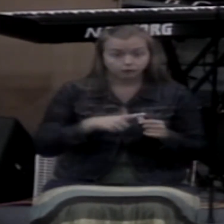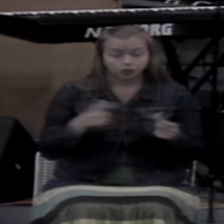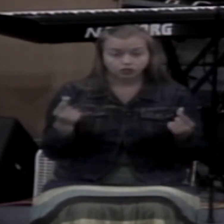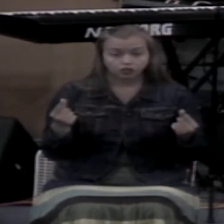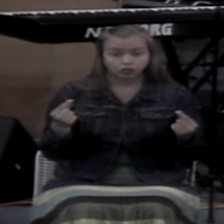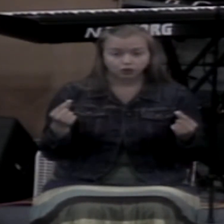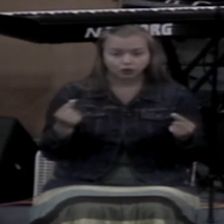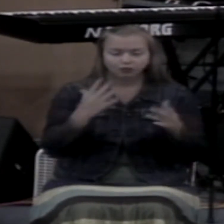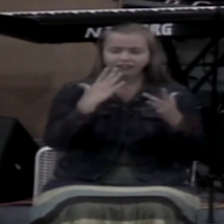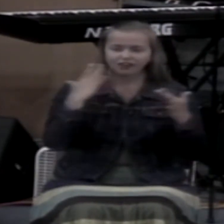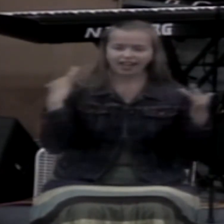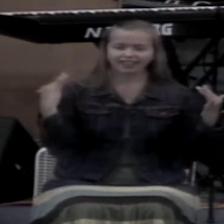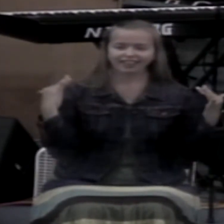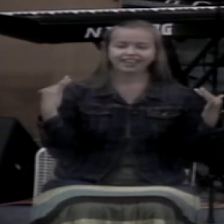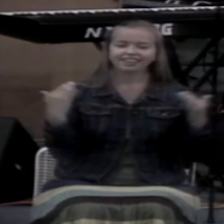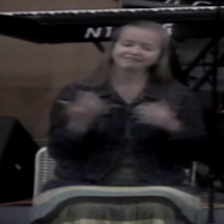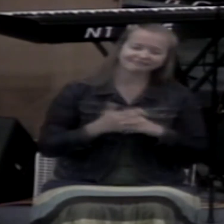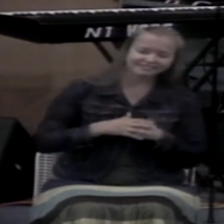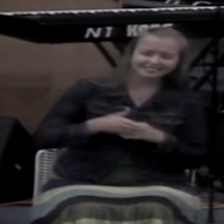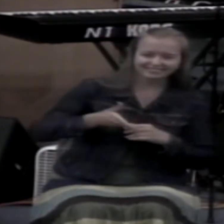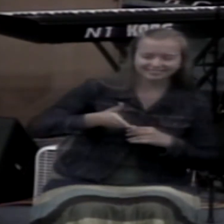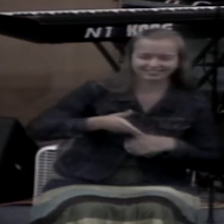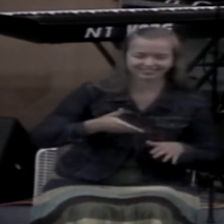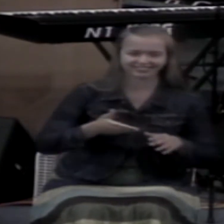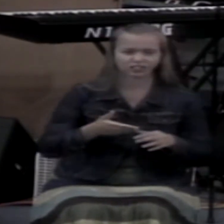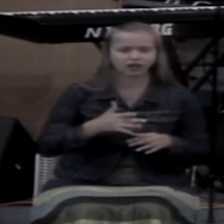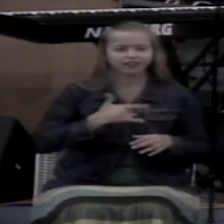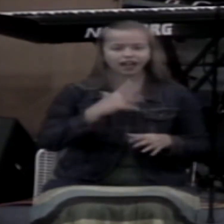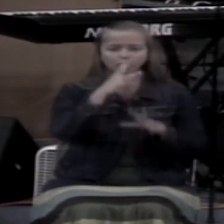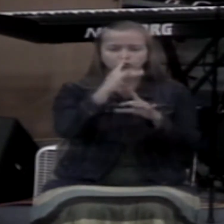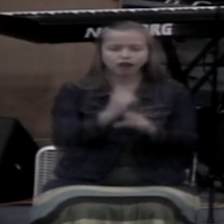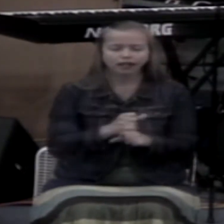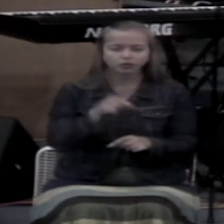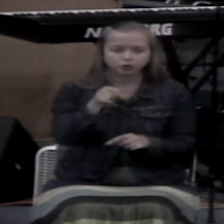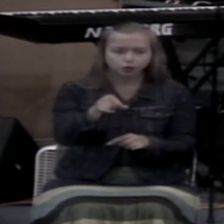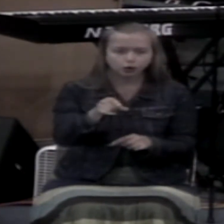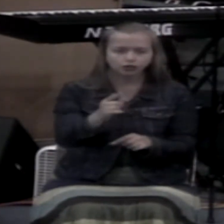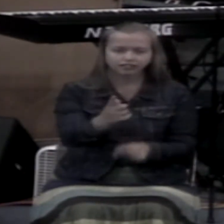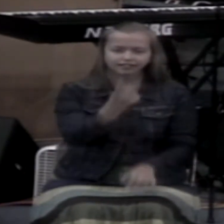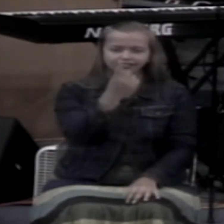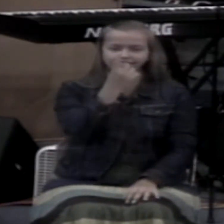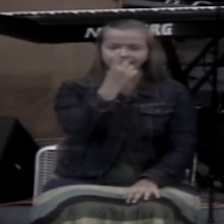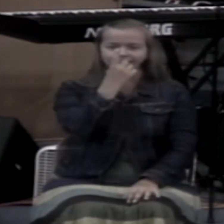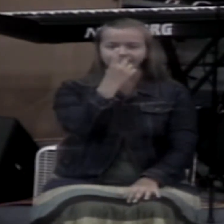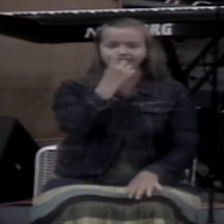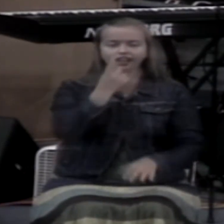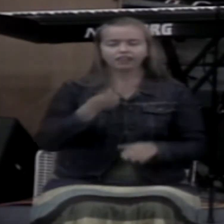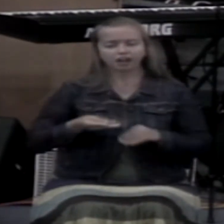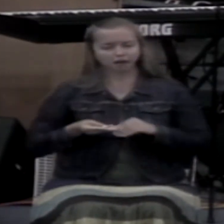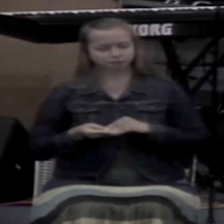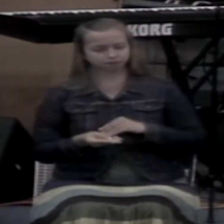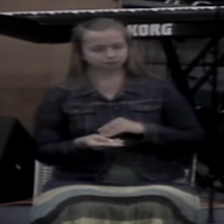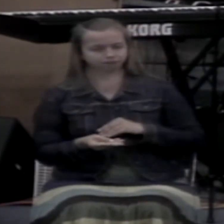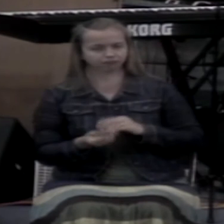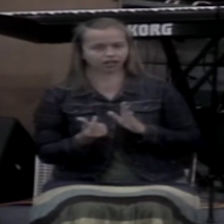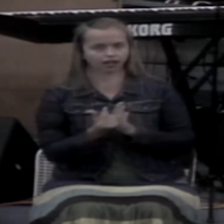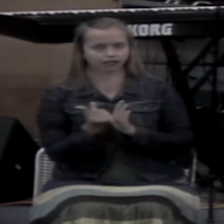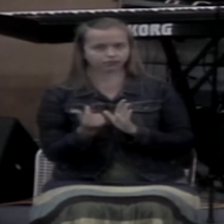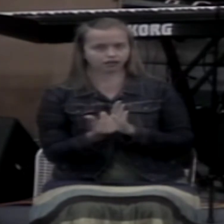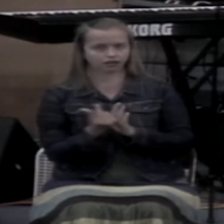is the character of God. Character is defined as what you are. In other words, it's the core of what you